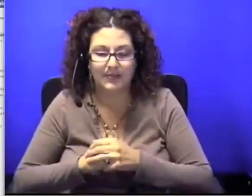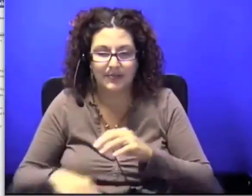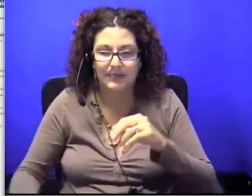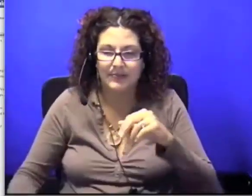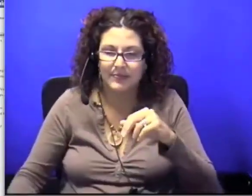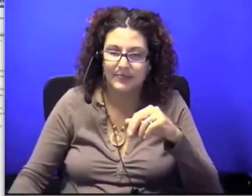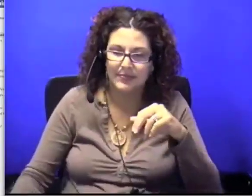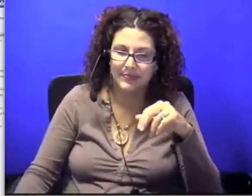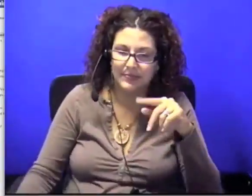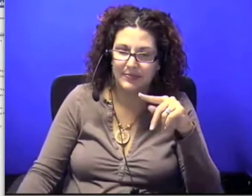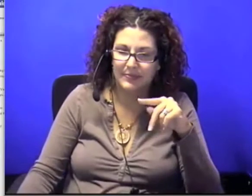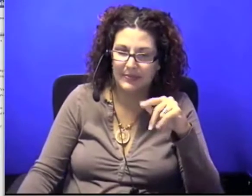Great.